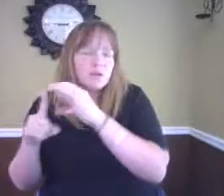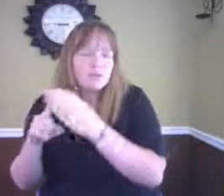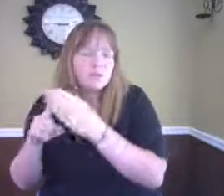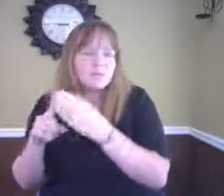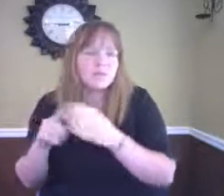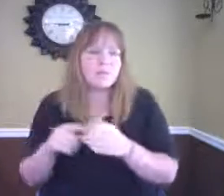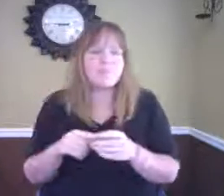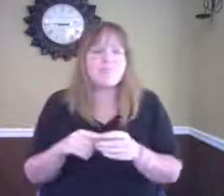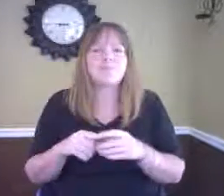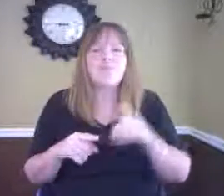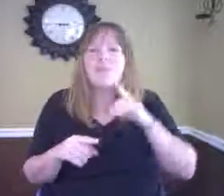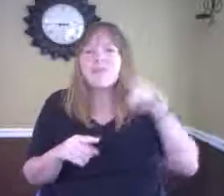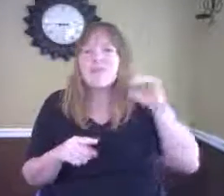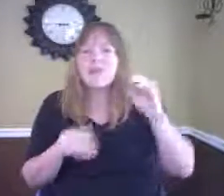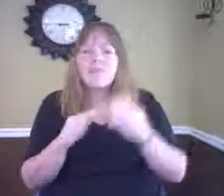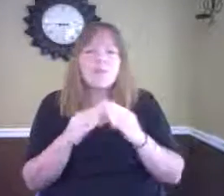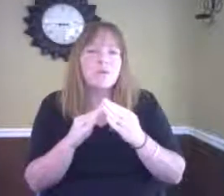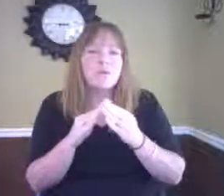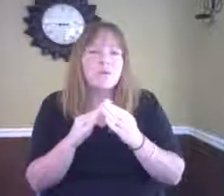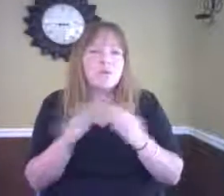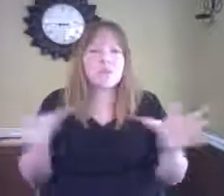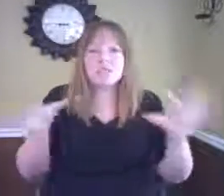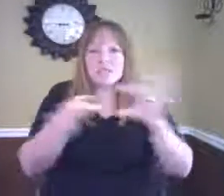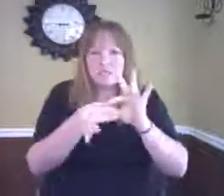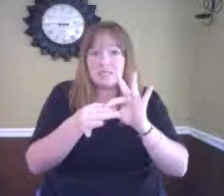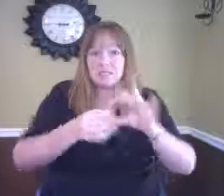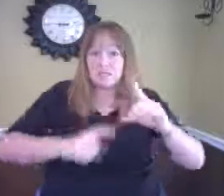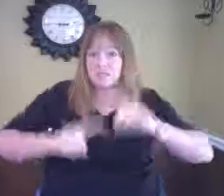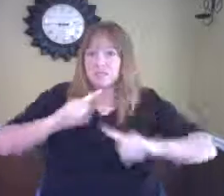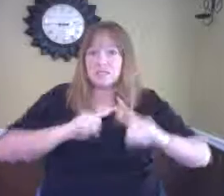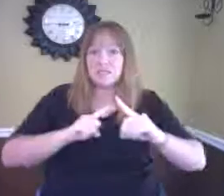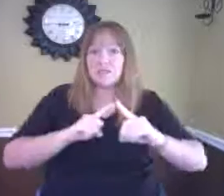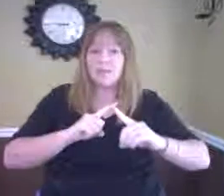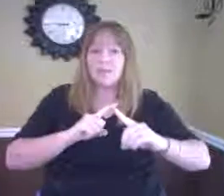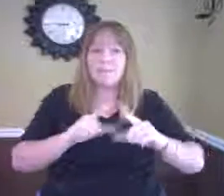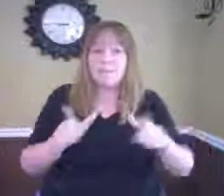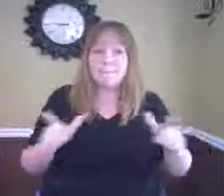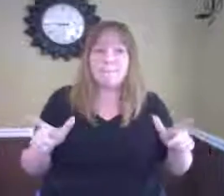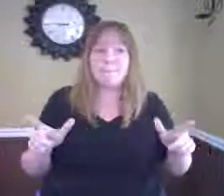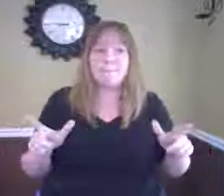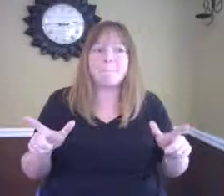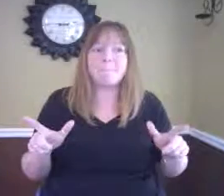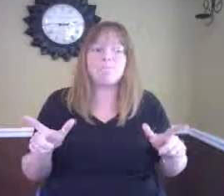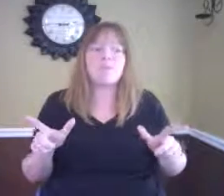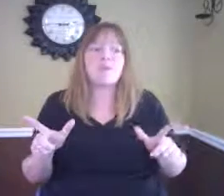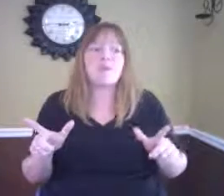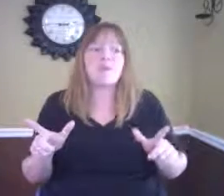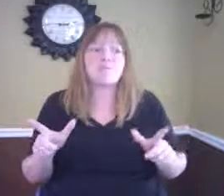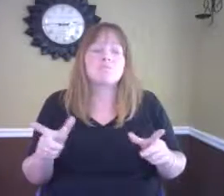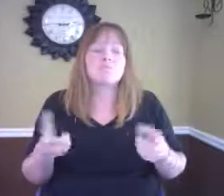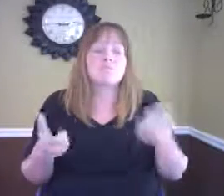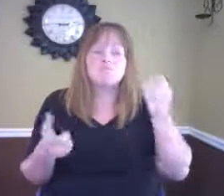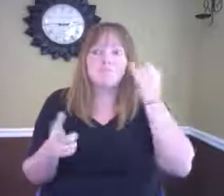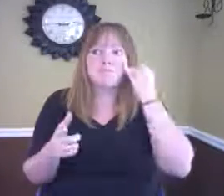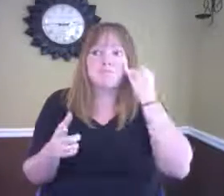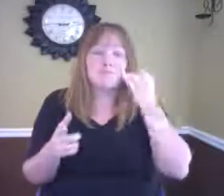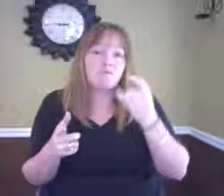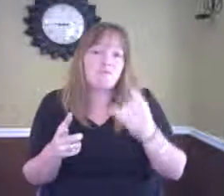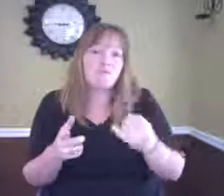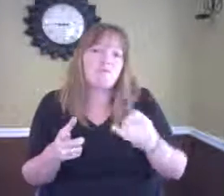very much linked with sign language and the use of it. So in order to properly learn to speak a sign language